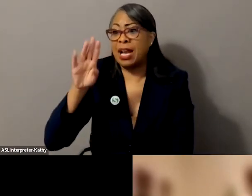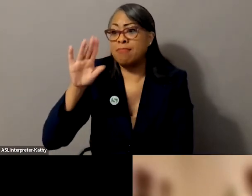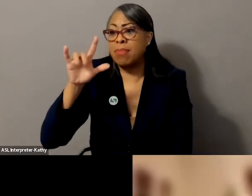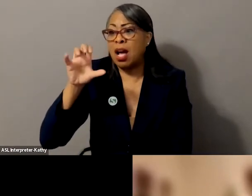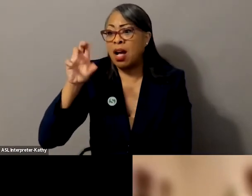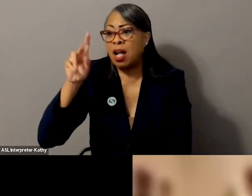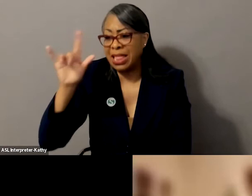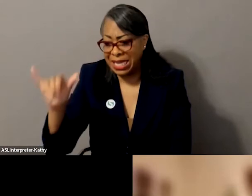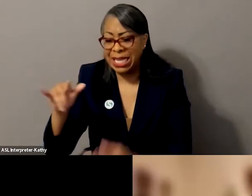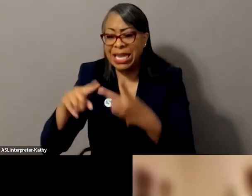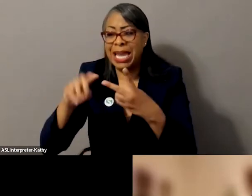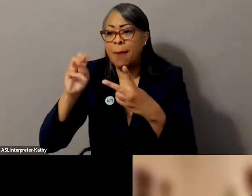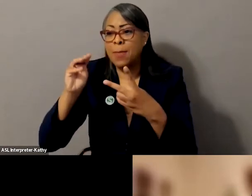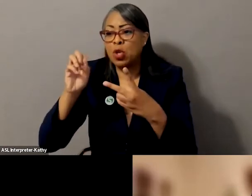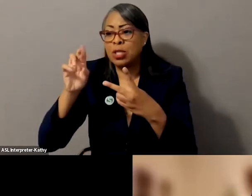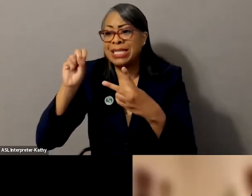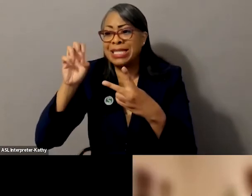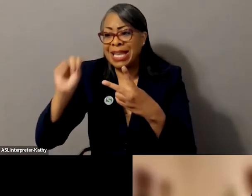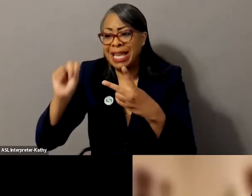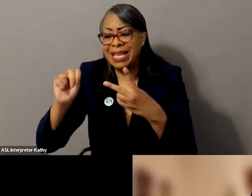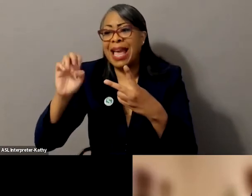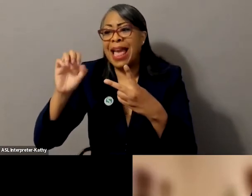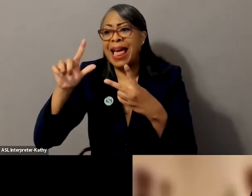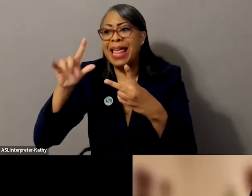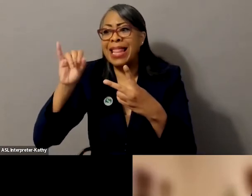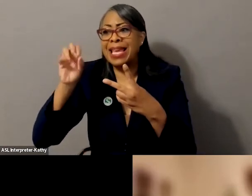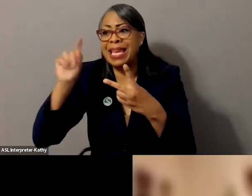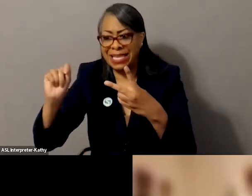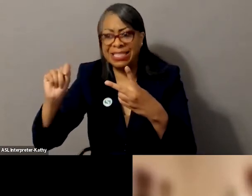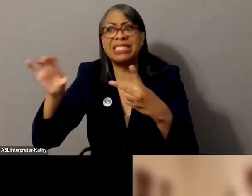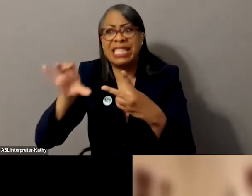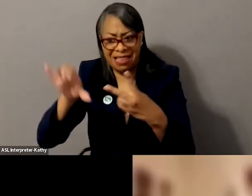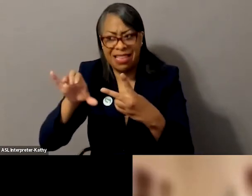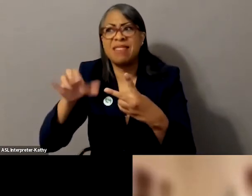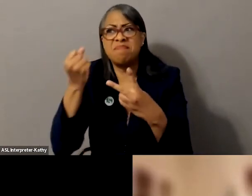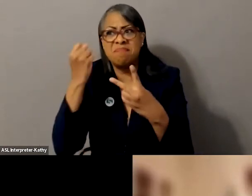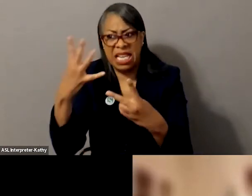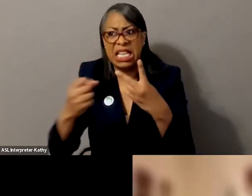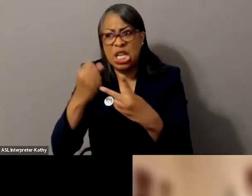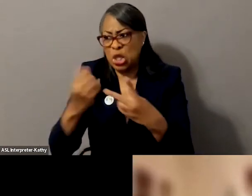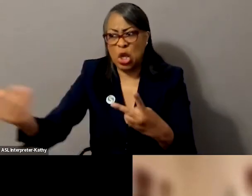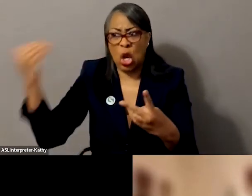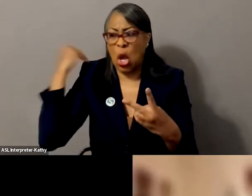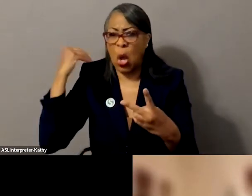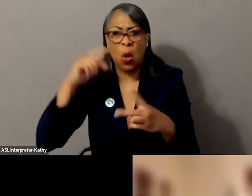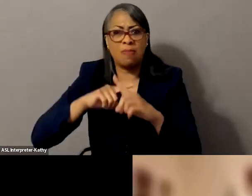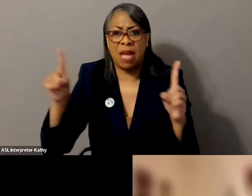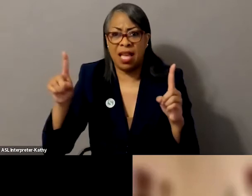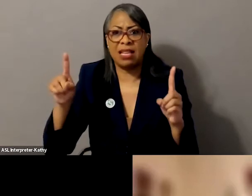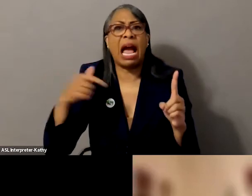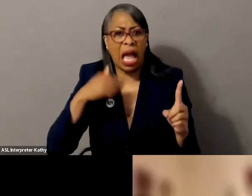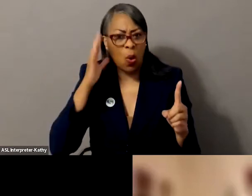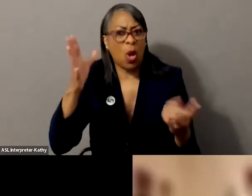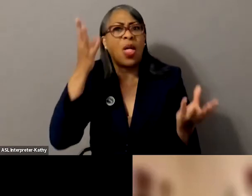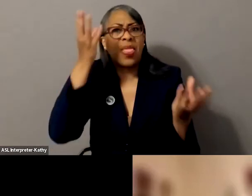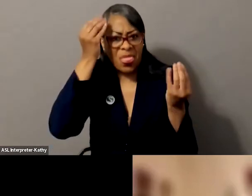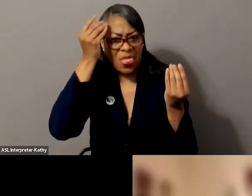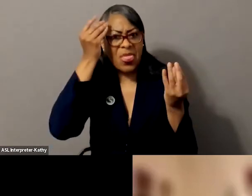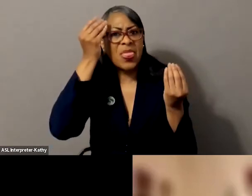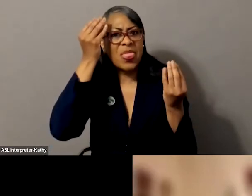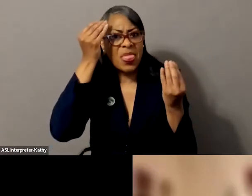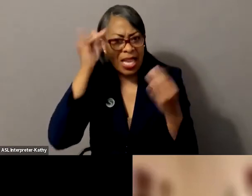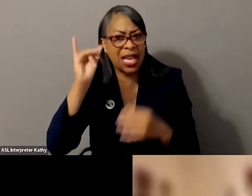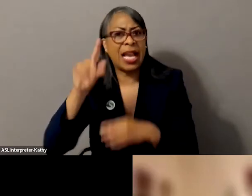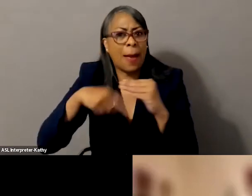Emerson Elliott did it years ago, but it hasn't really been done since. But I'm going to think about it.